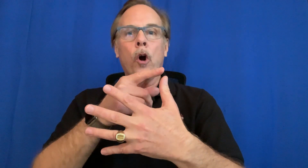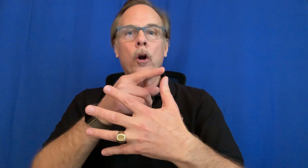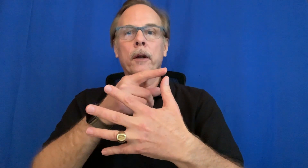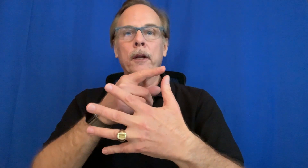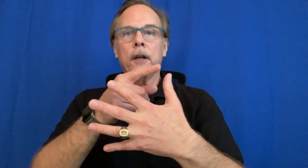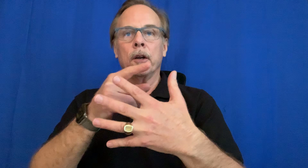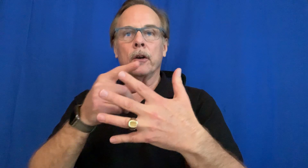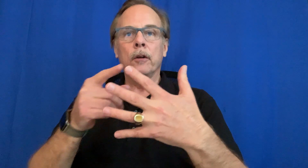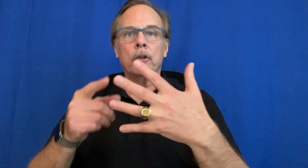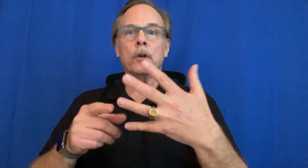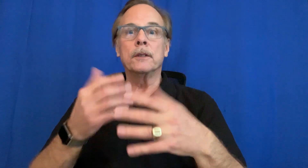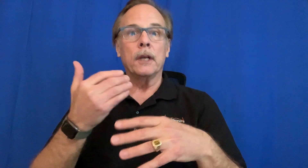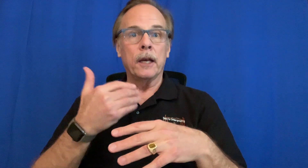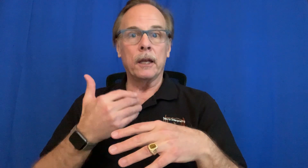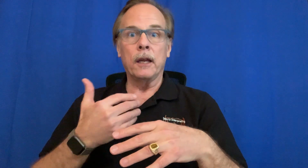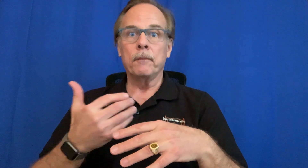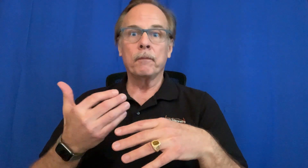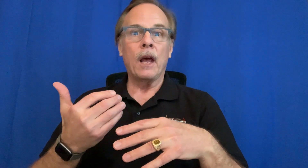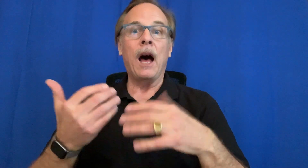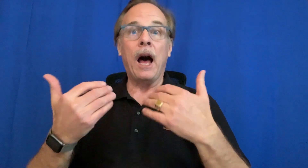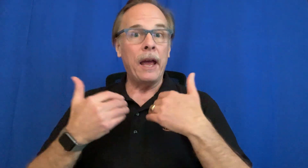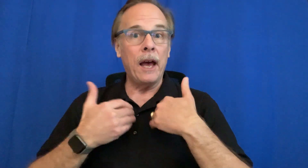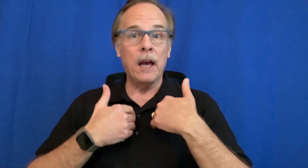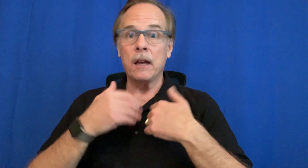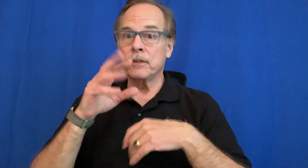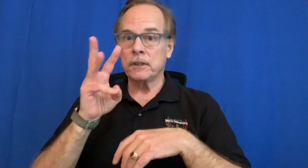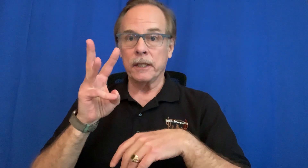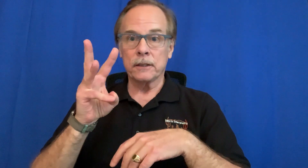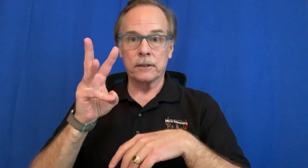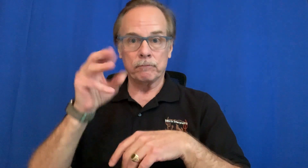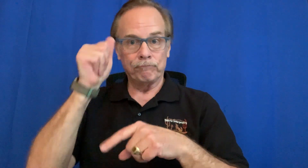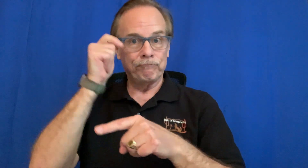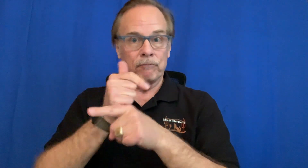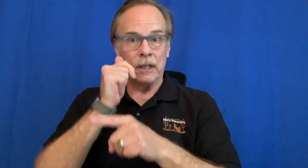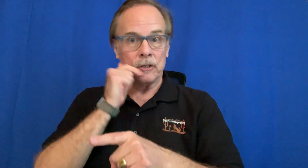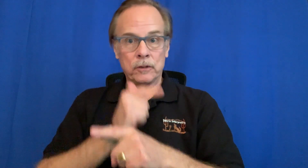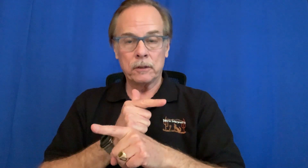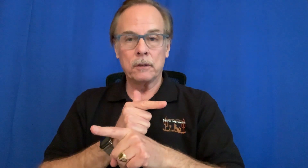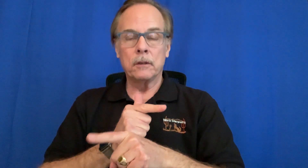are in here, you could say, I have 6.